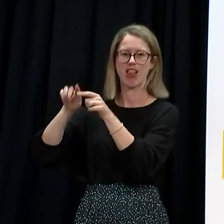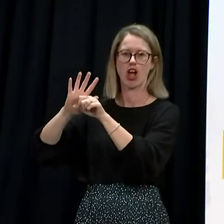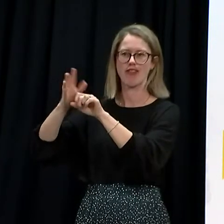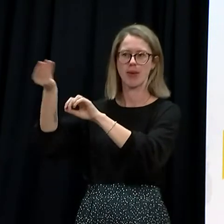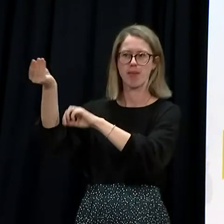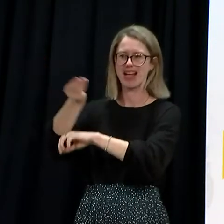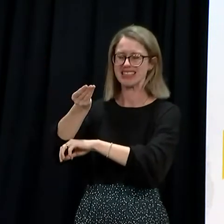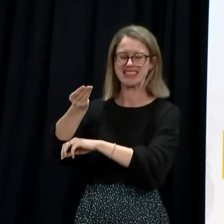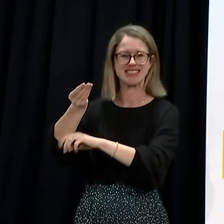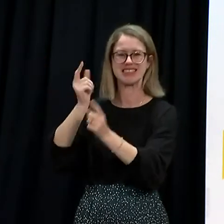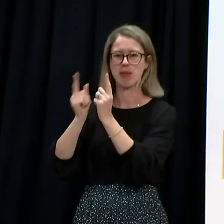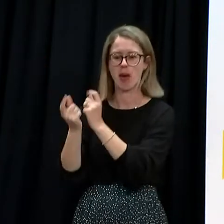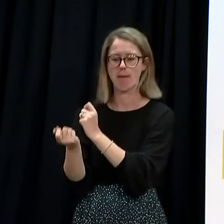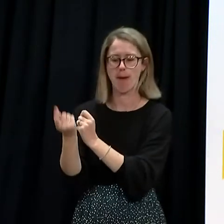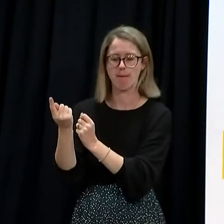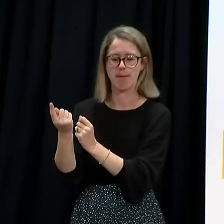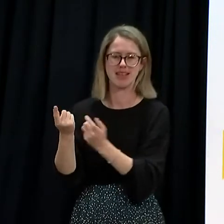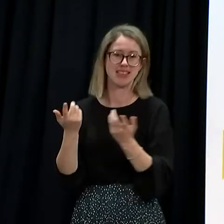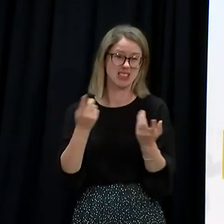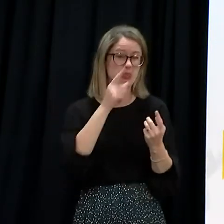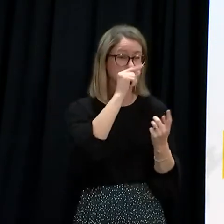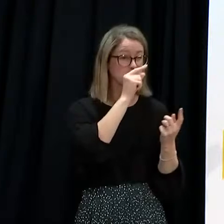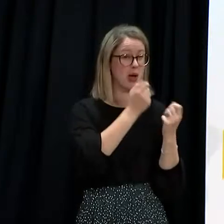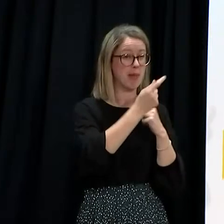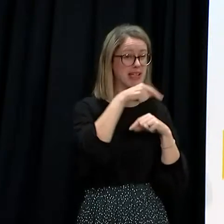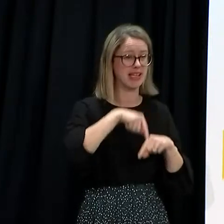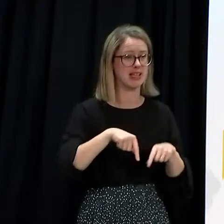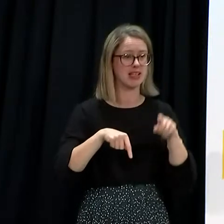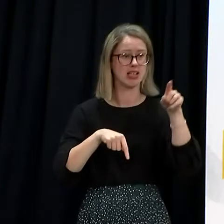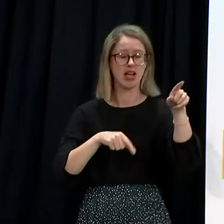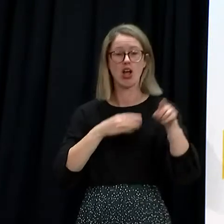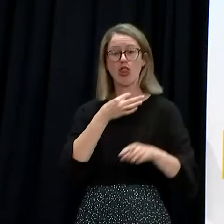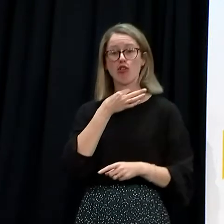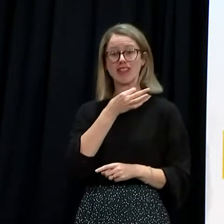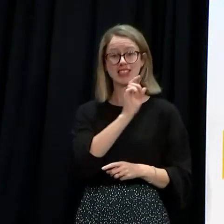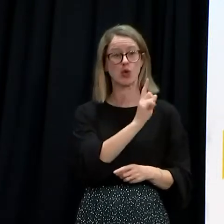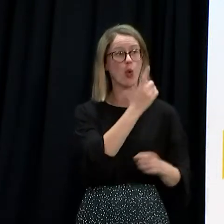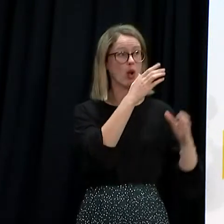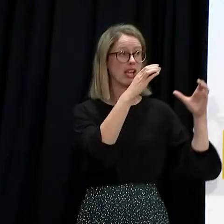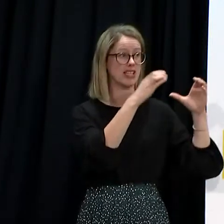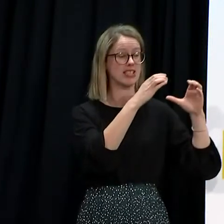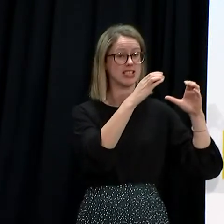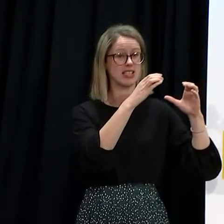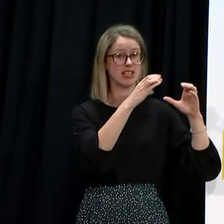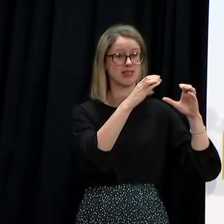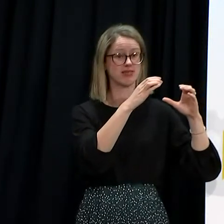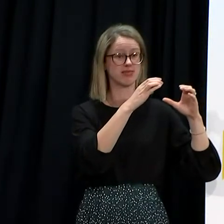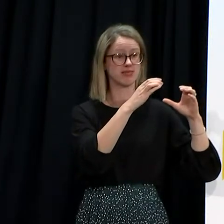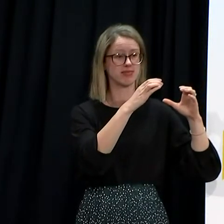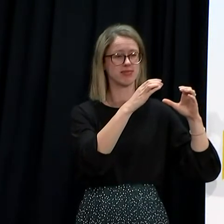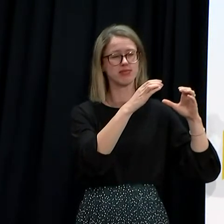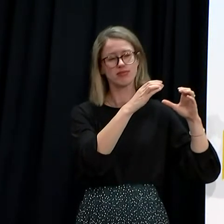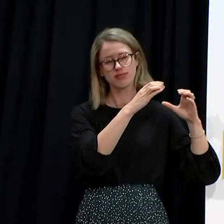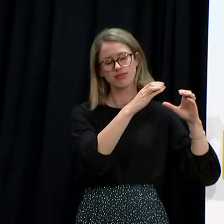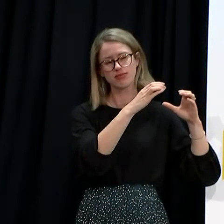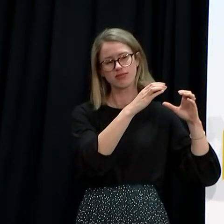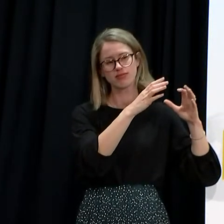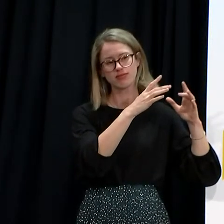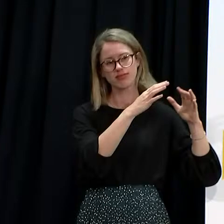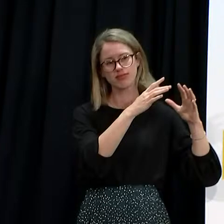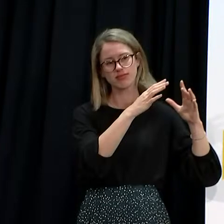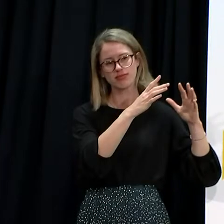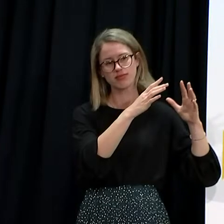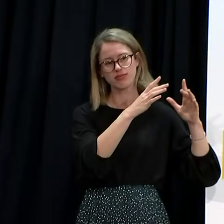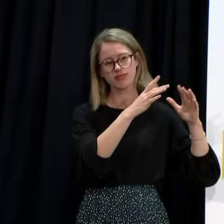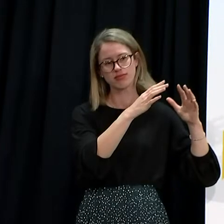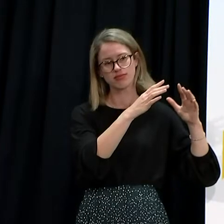just factor that in when we think about our decision making. So the risk for Auckland could still be increased if, for example, the